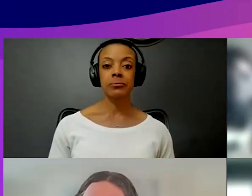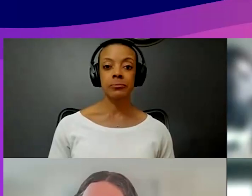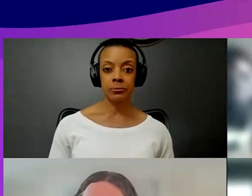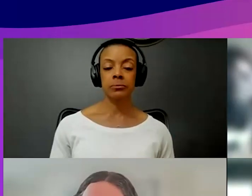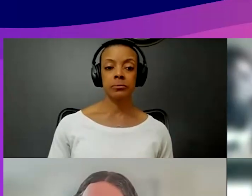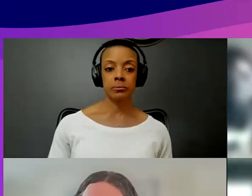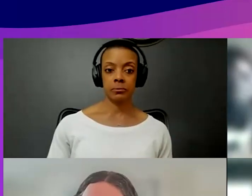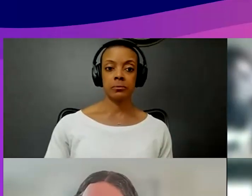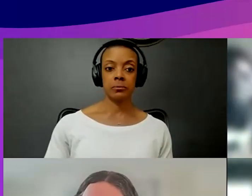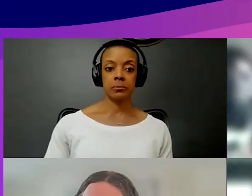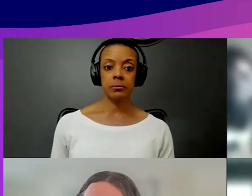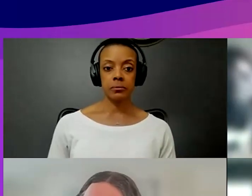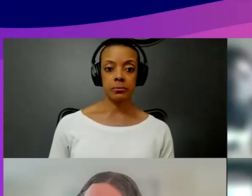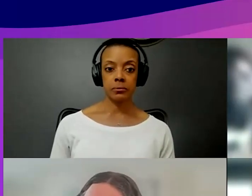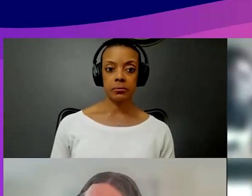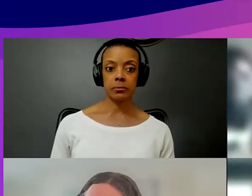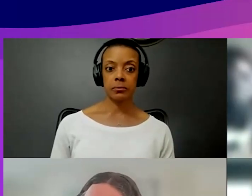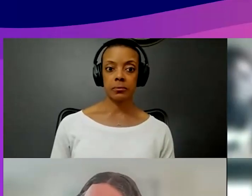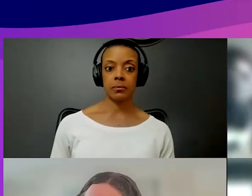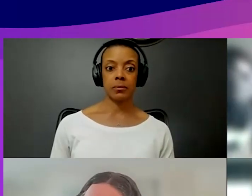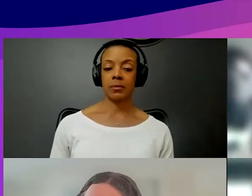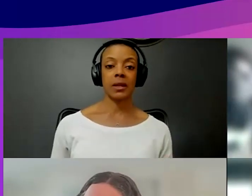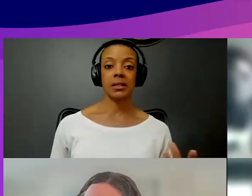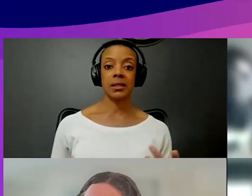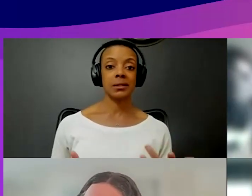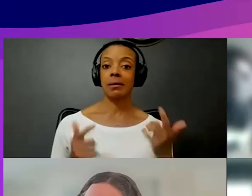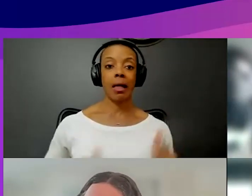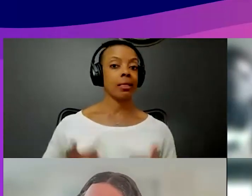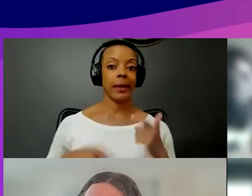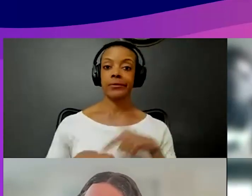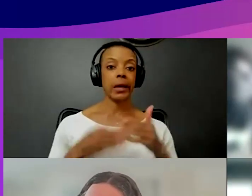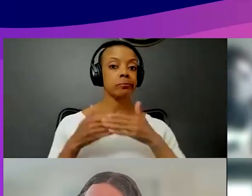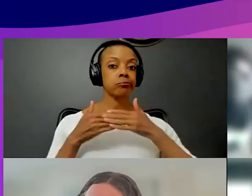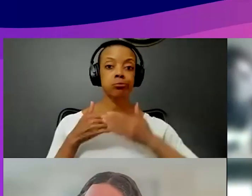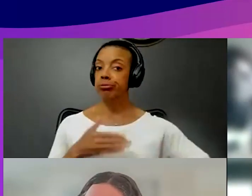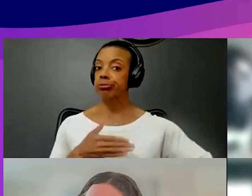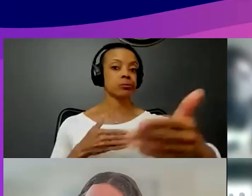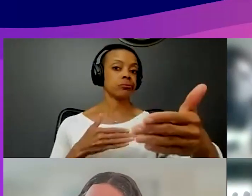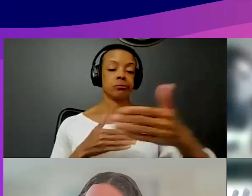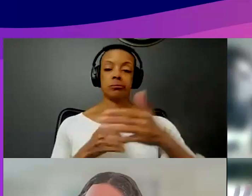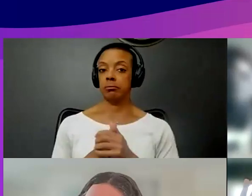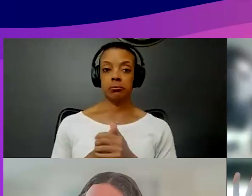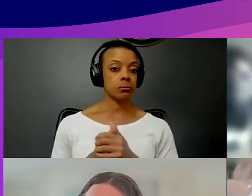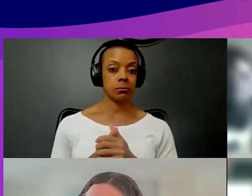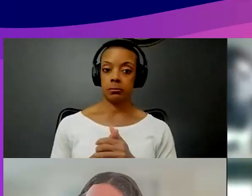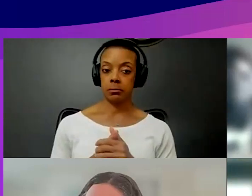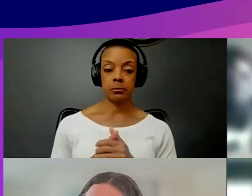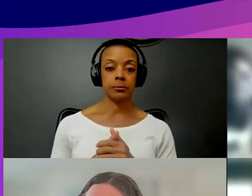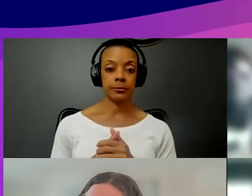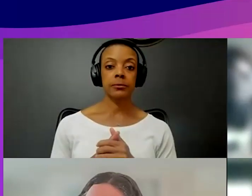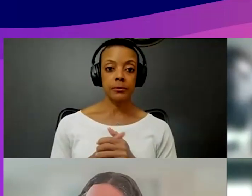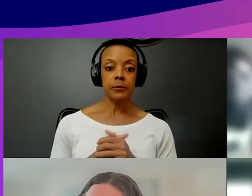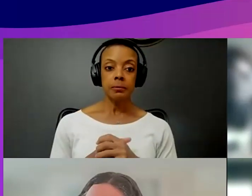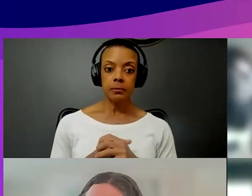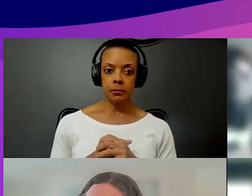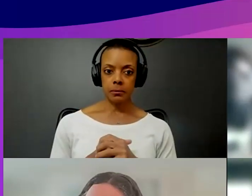that this really is like a life course kind of issue in a couple of ways. One is that these kind of